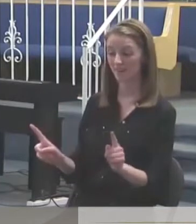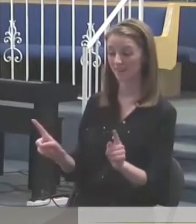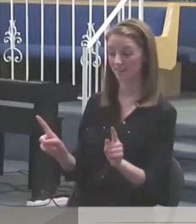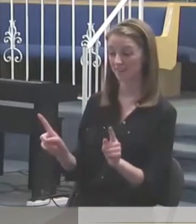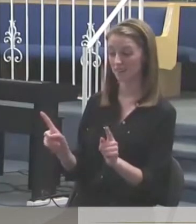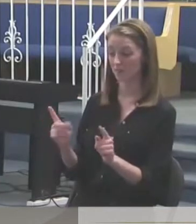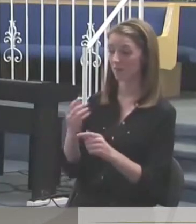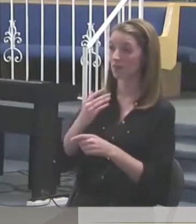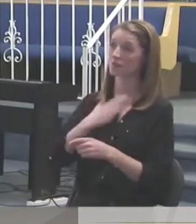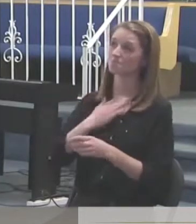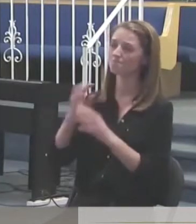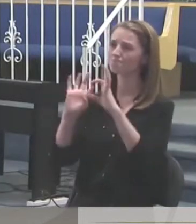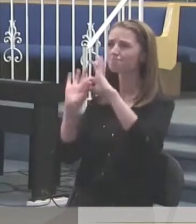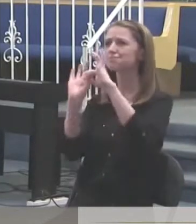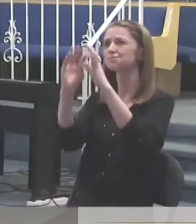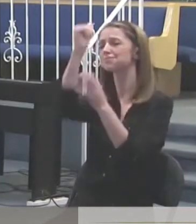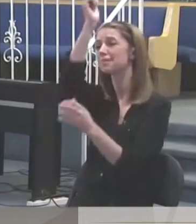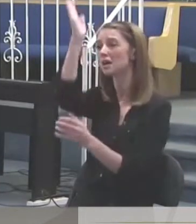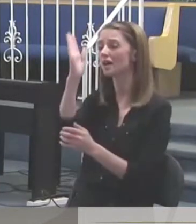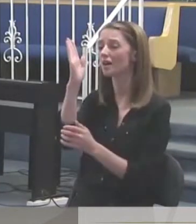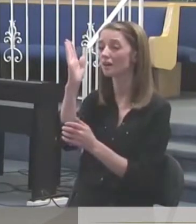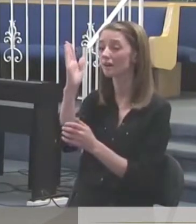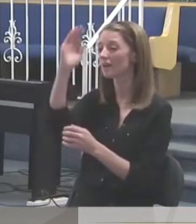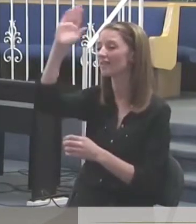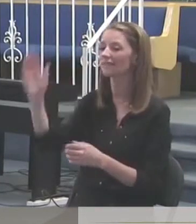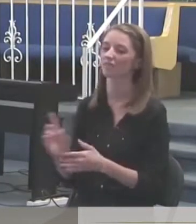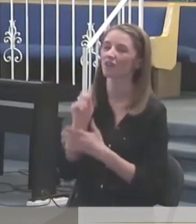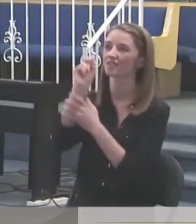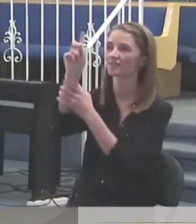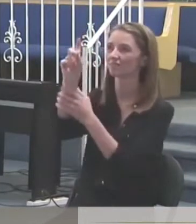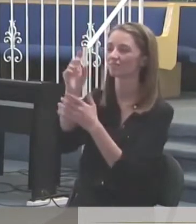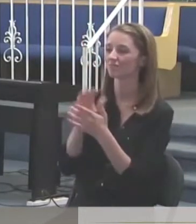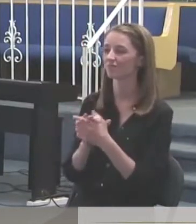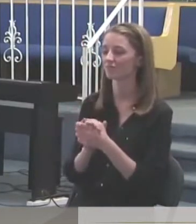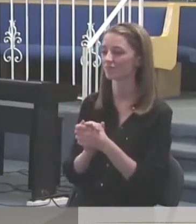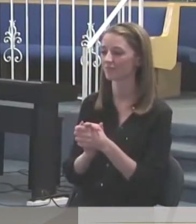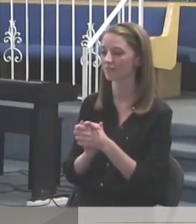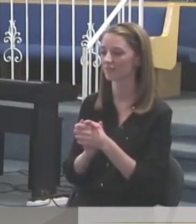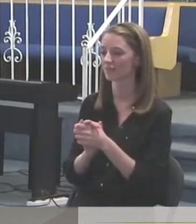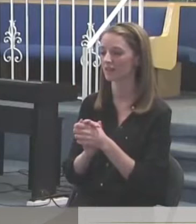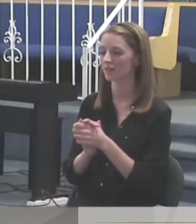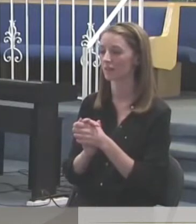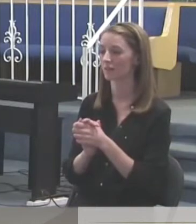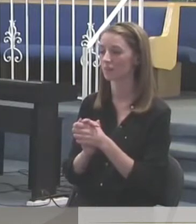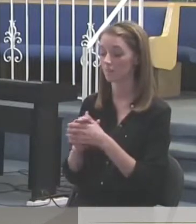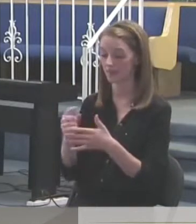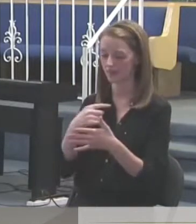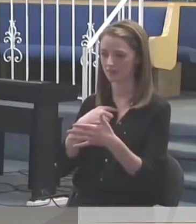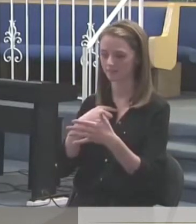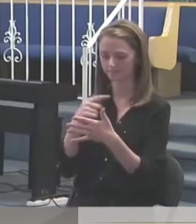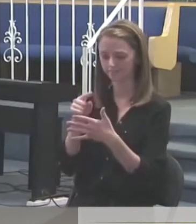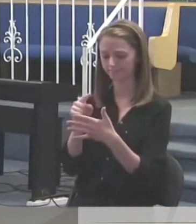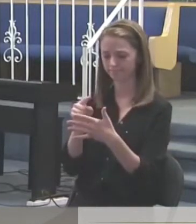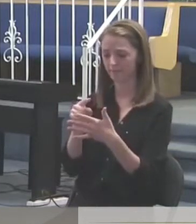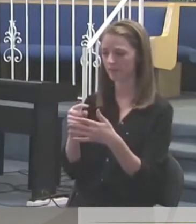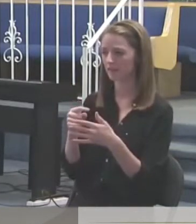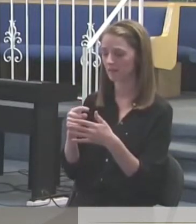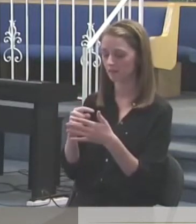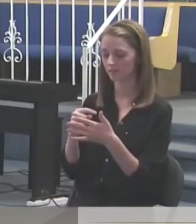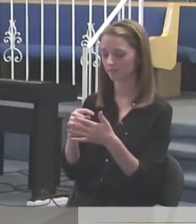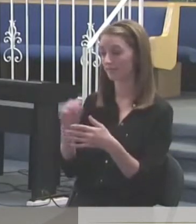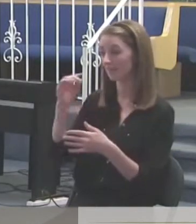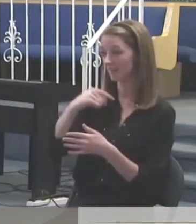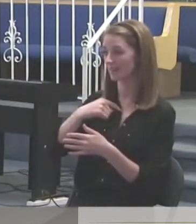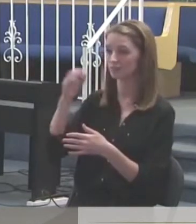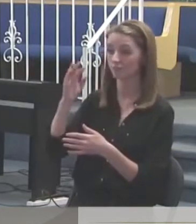asking. I can tell you, I can count on one of my fingers how many times somebody